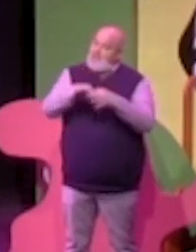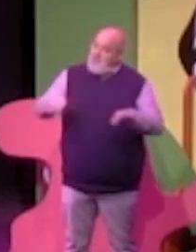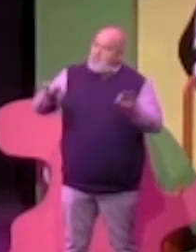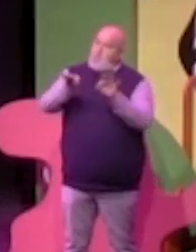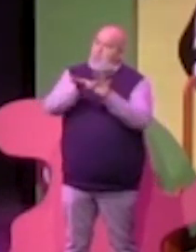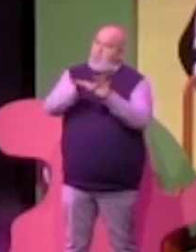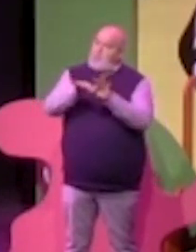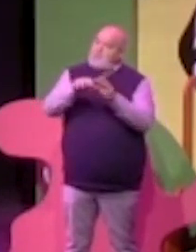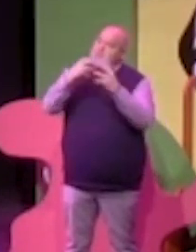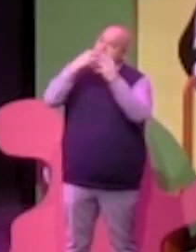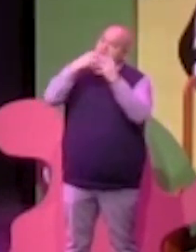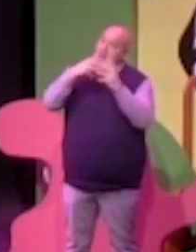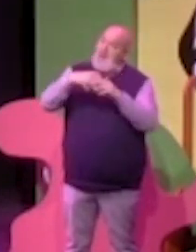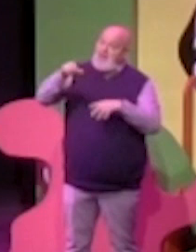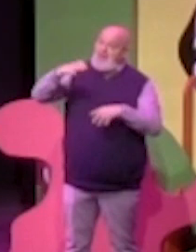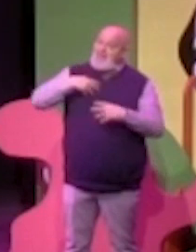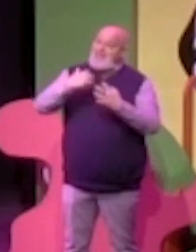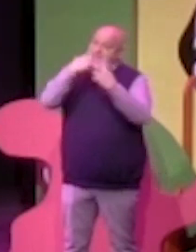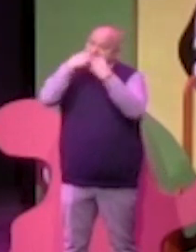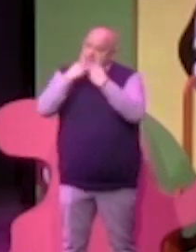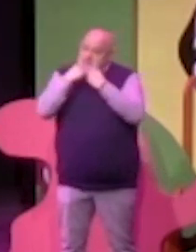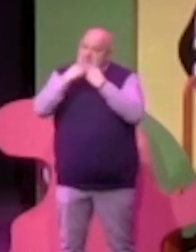cherished and protected.